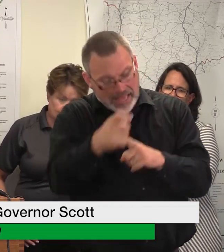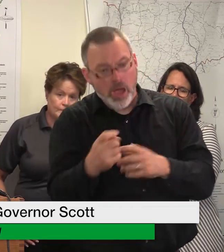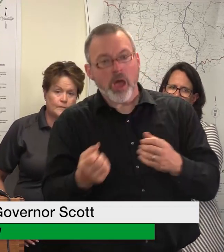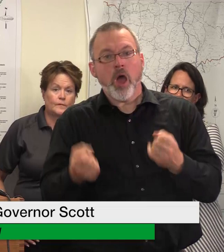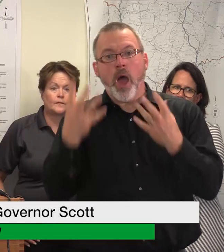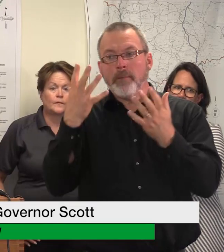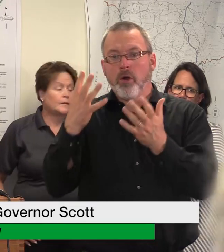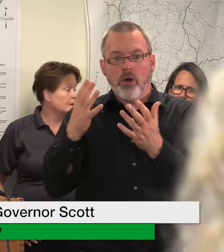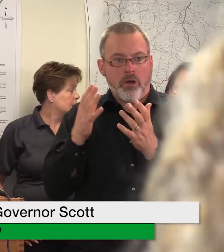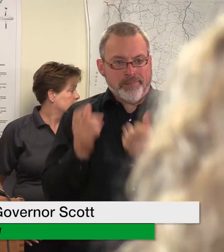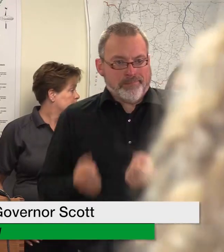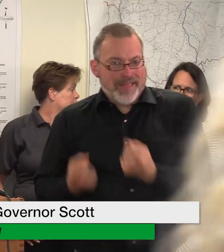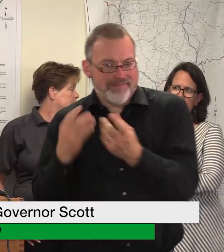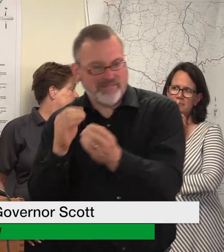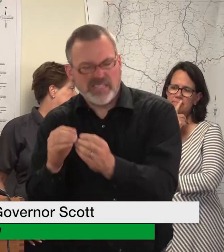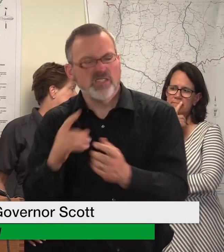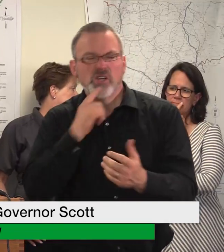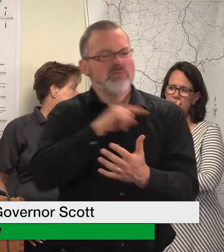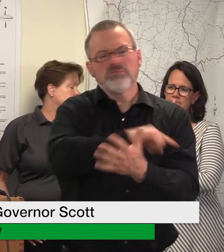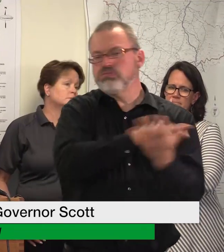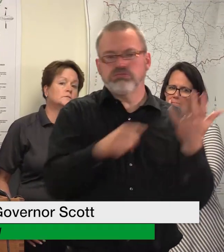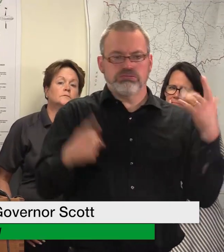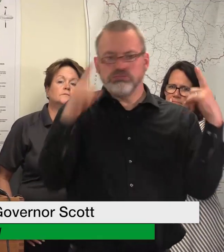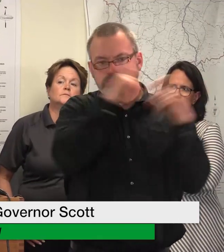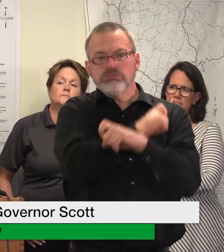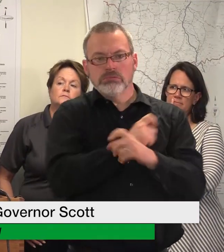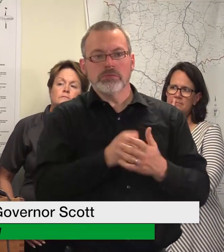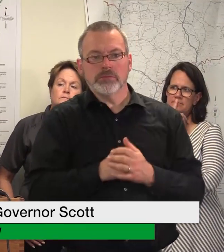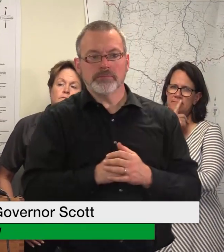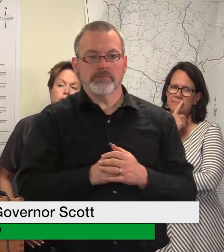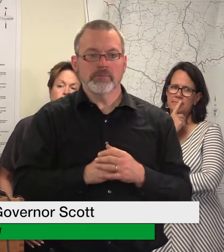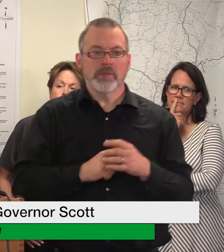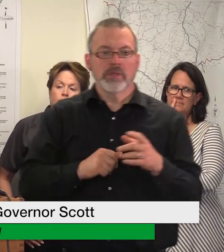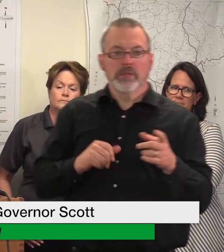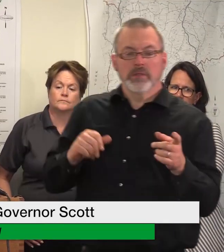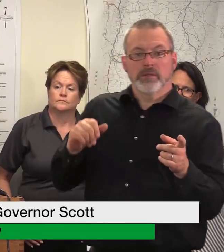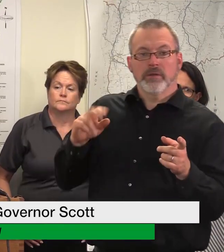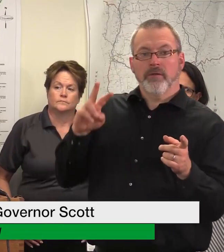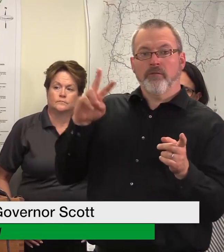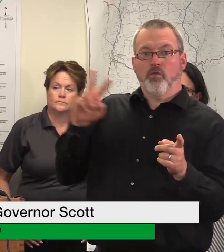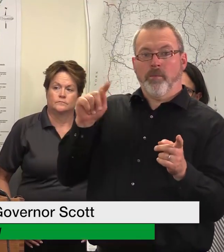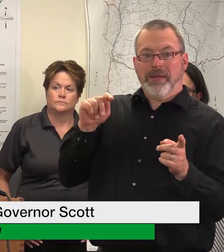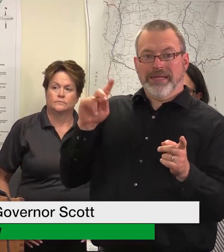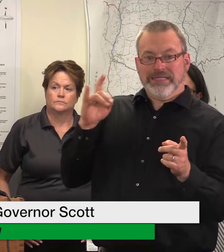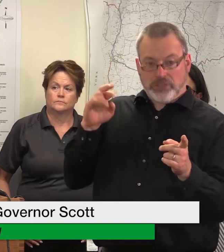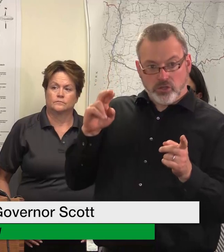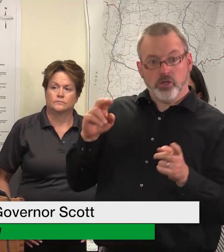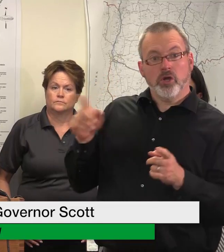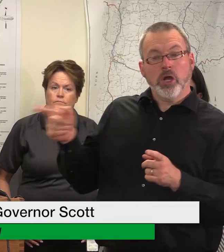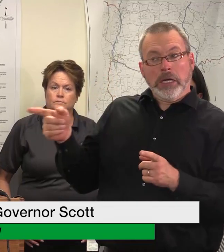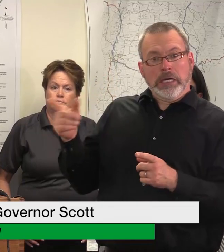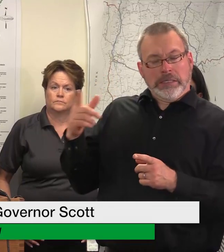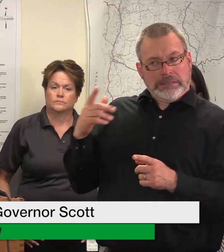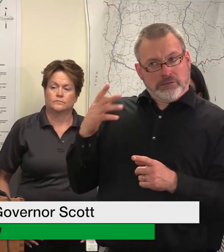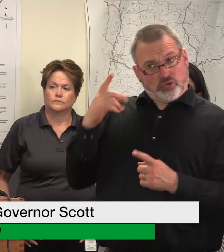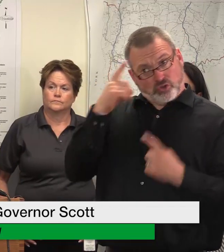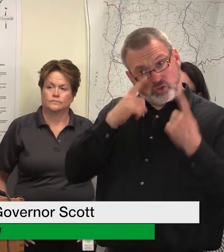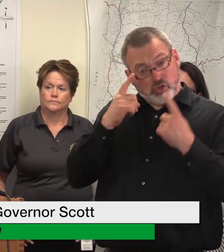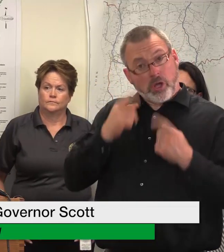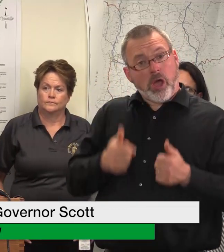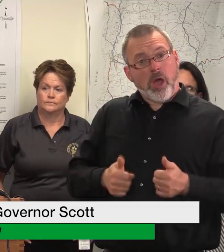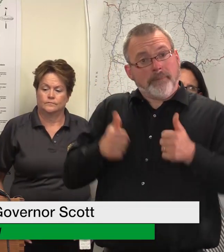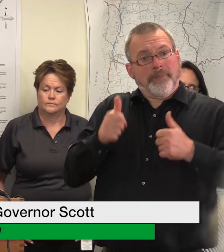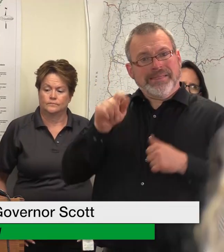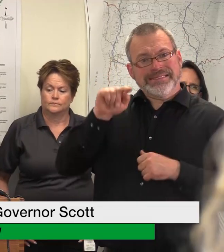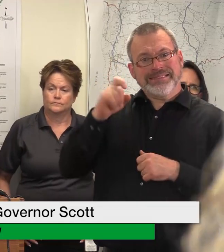Is raising taxes for flood relief on the table? Last resort, as far as I'm concerned. Raising